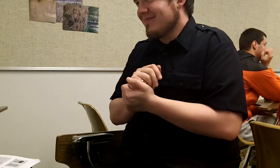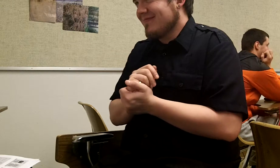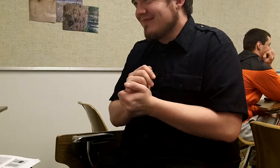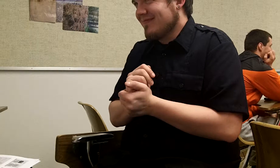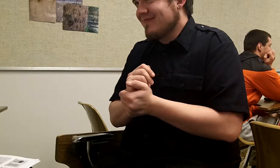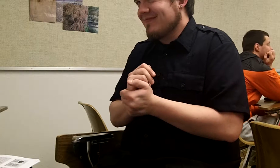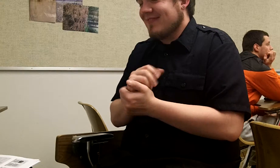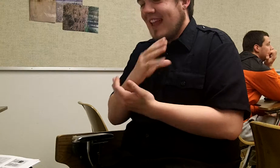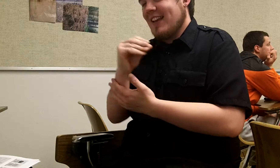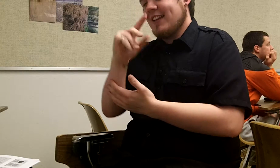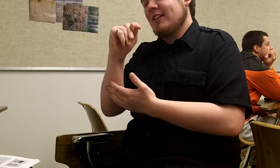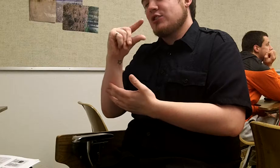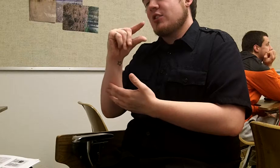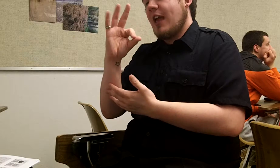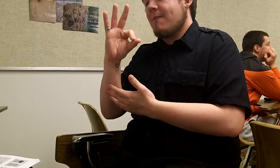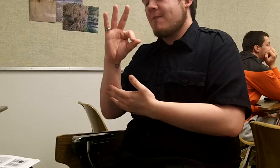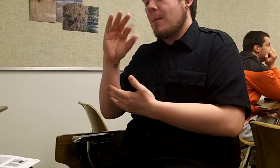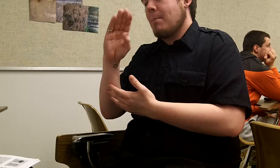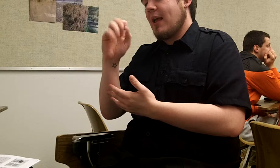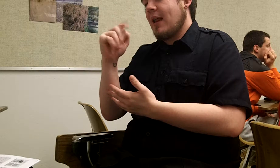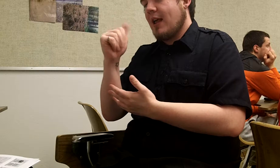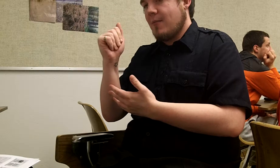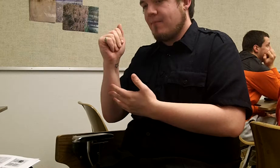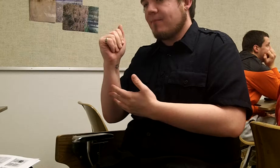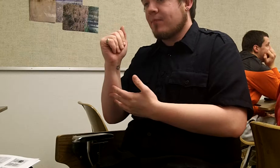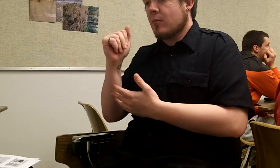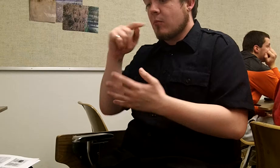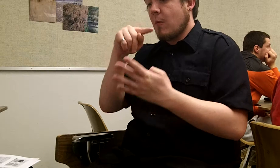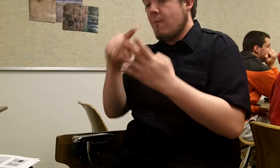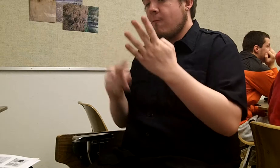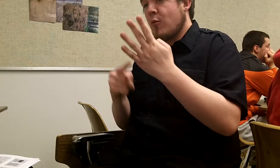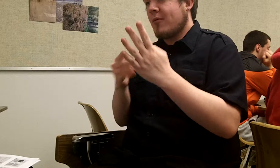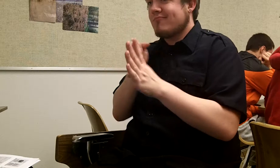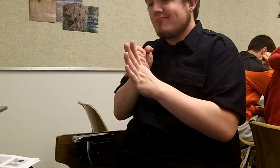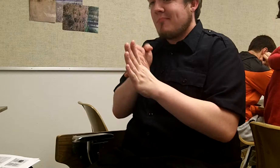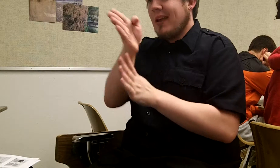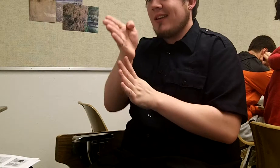And TGF-betas. These are going to be the four main paracrine signaling pathways.